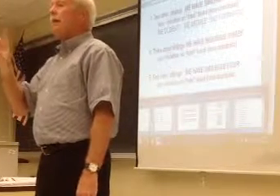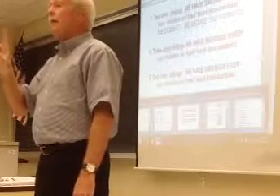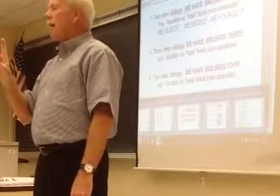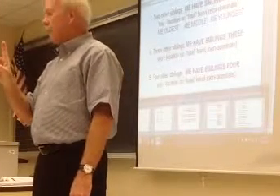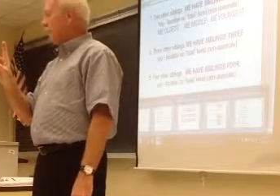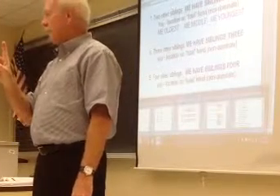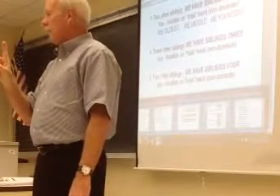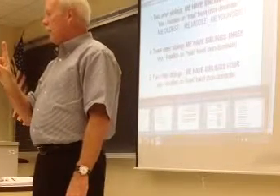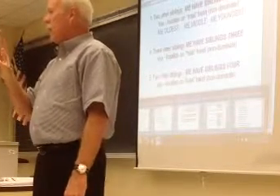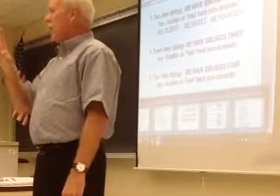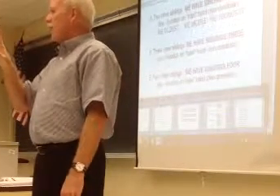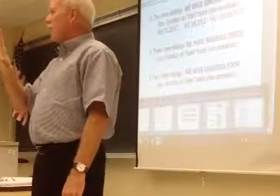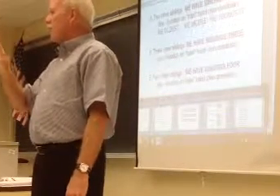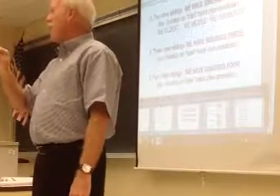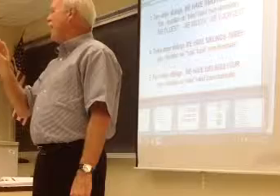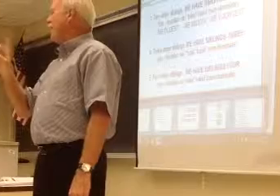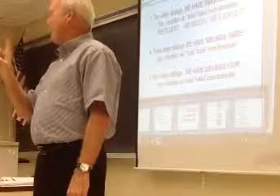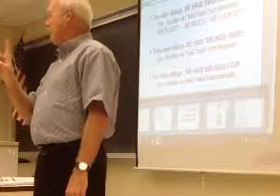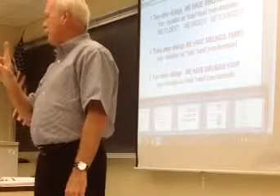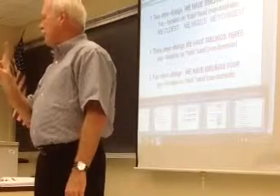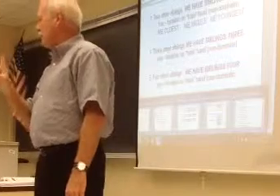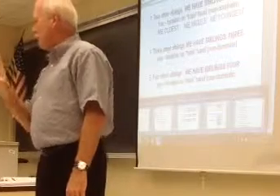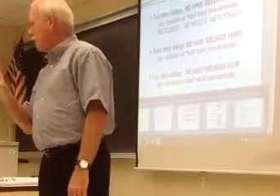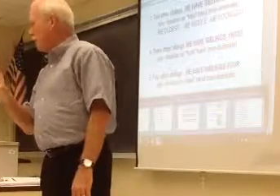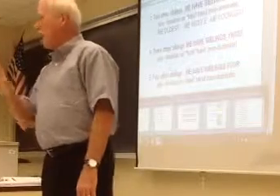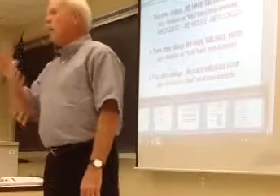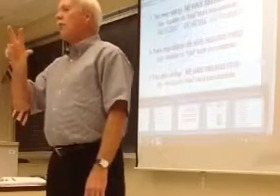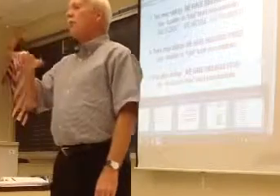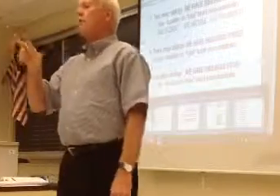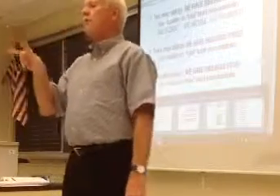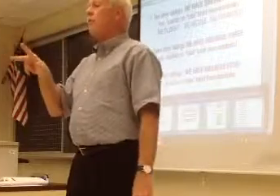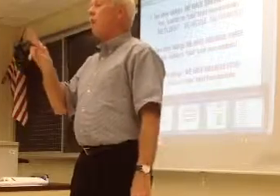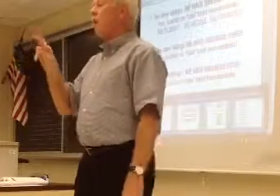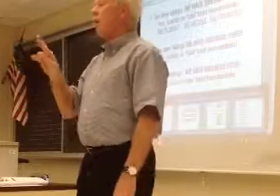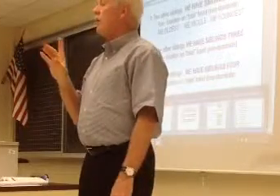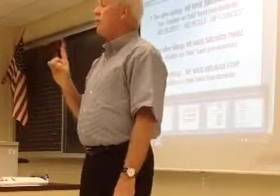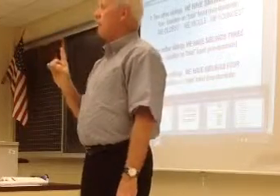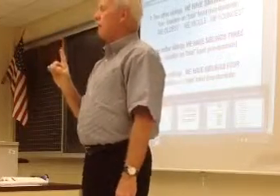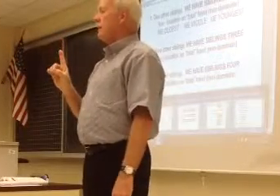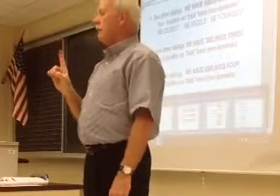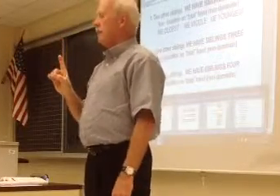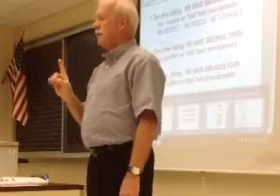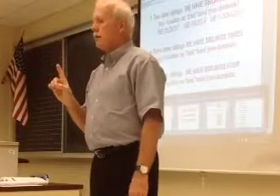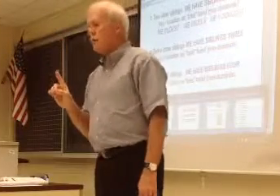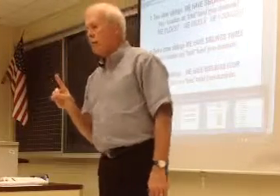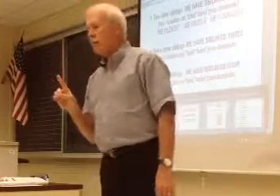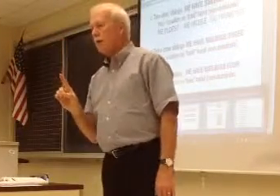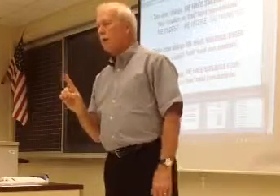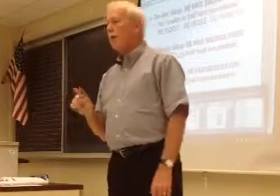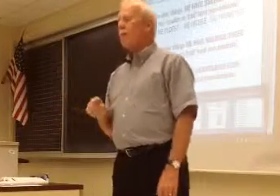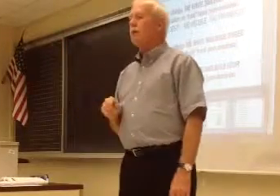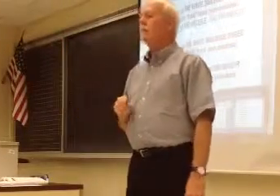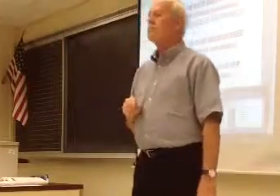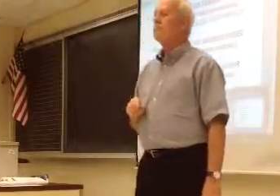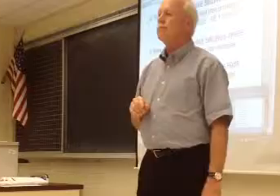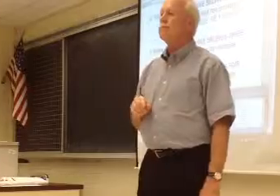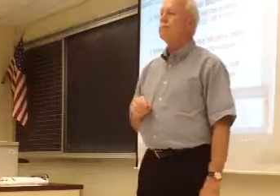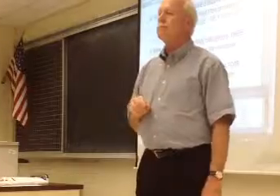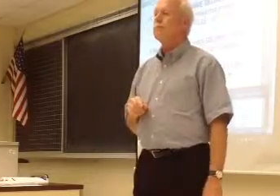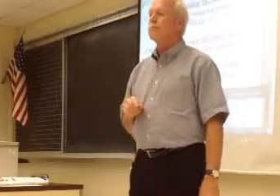32nd, 32 ND, 33 RD. If you're gonna have to spell it, why tell anyone what place you